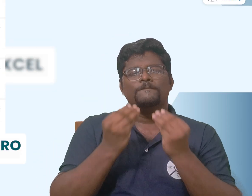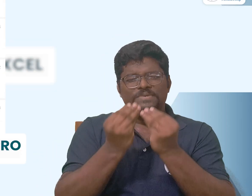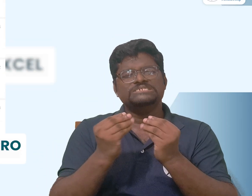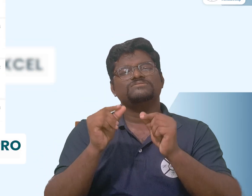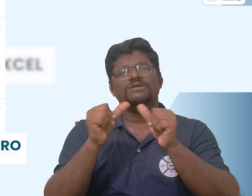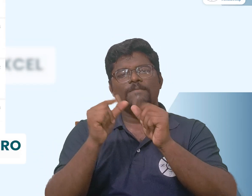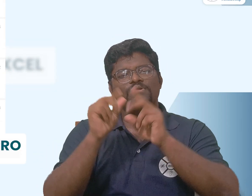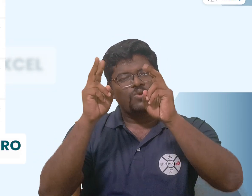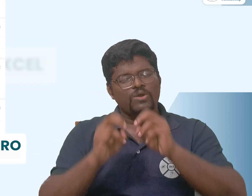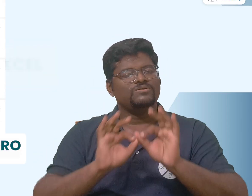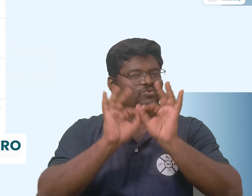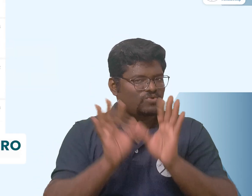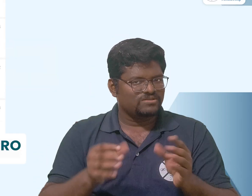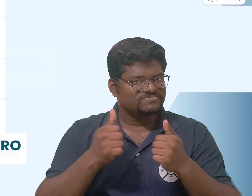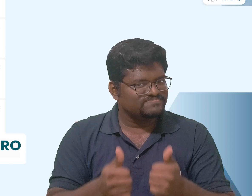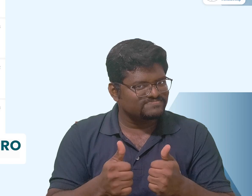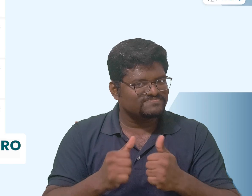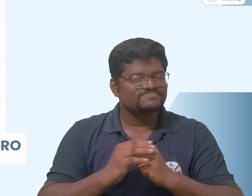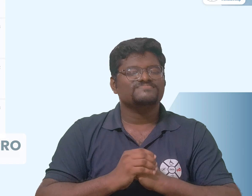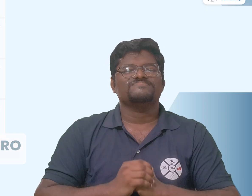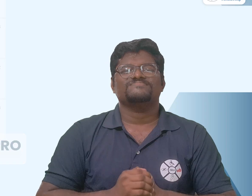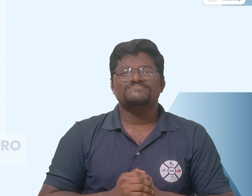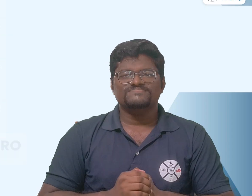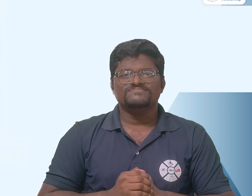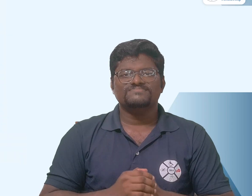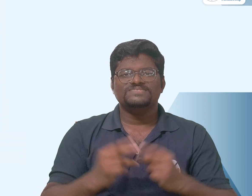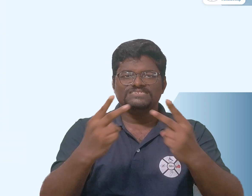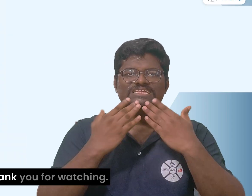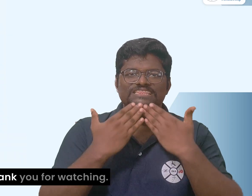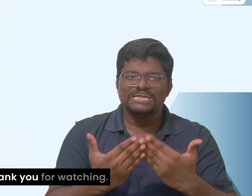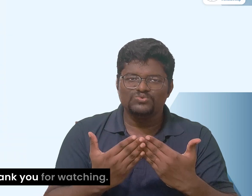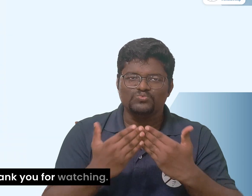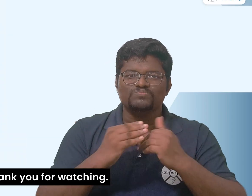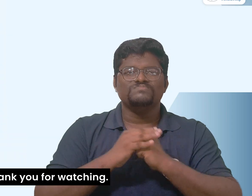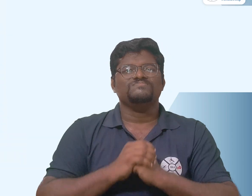Thank you for watching.